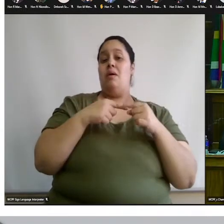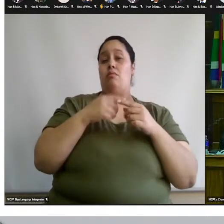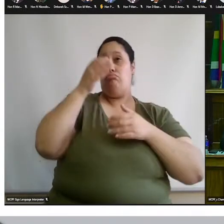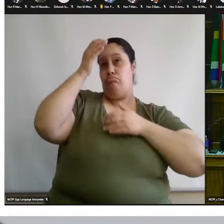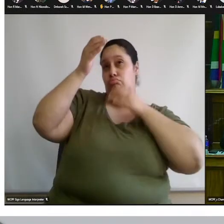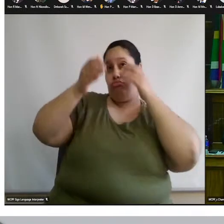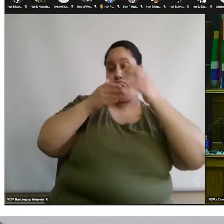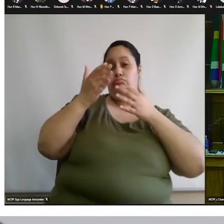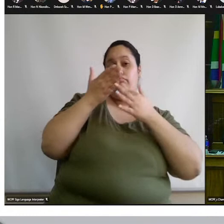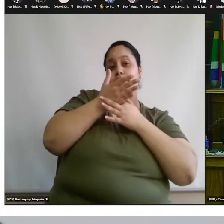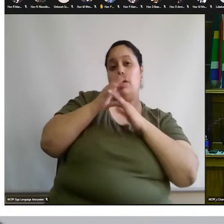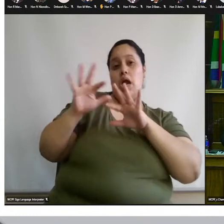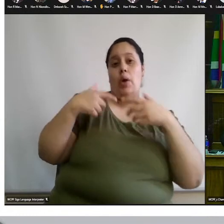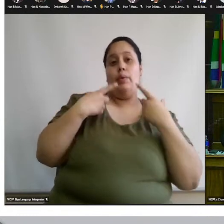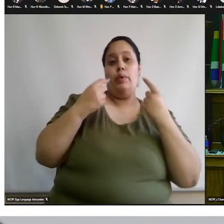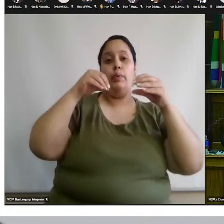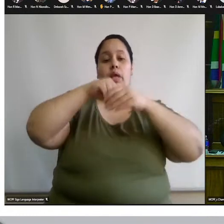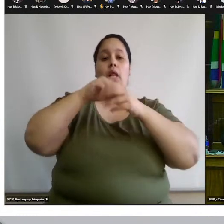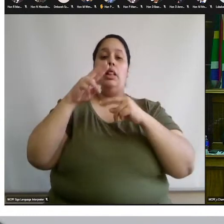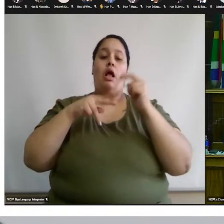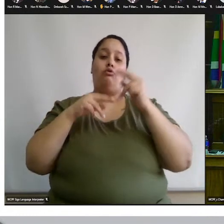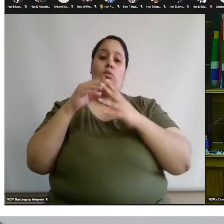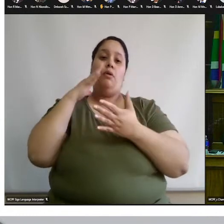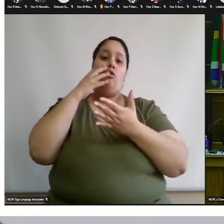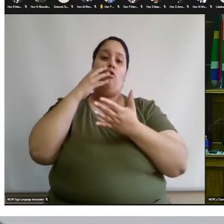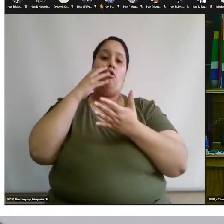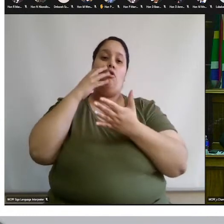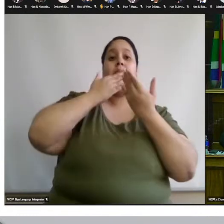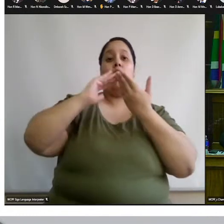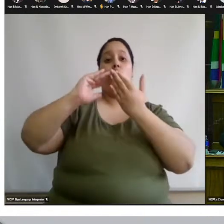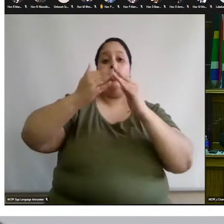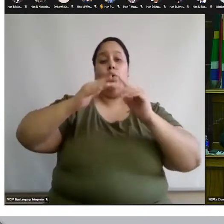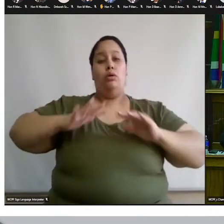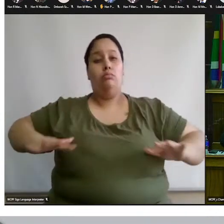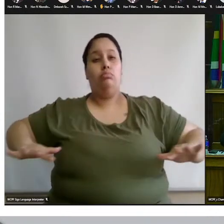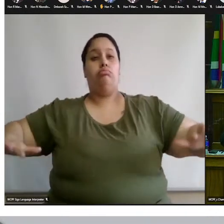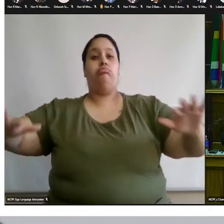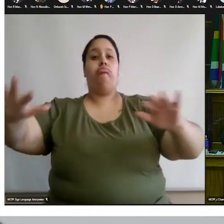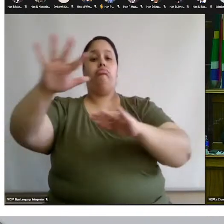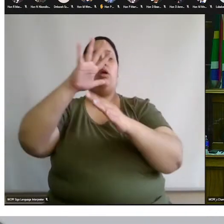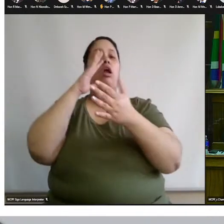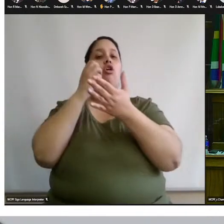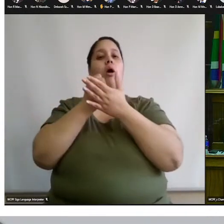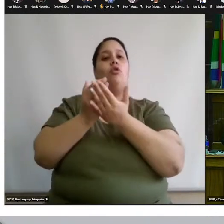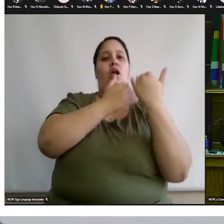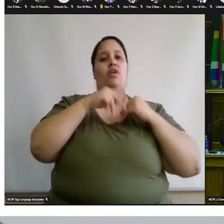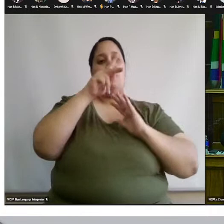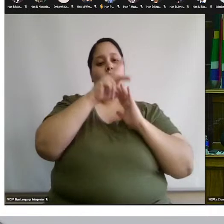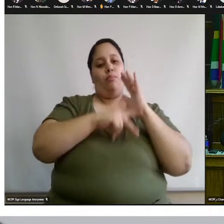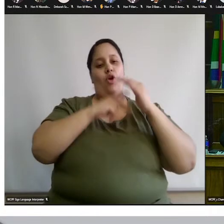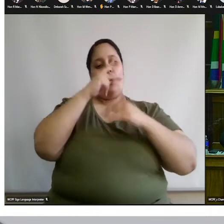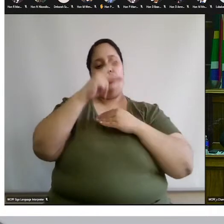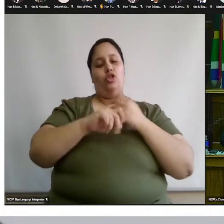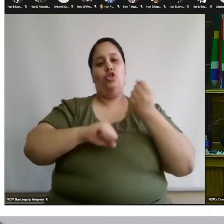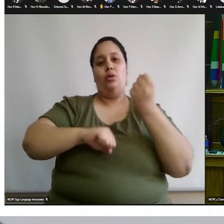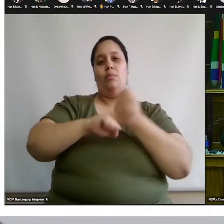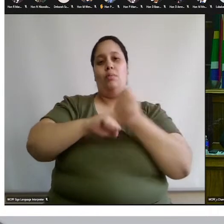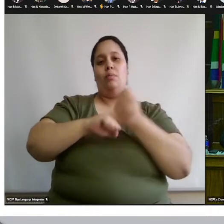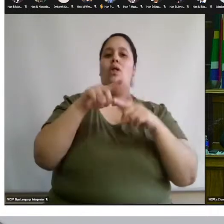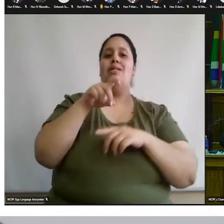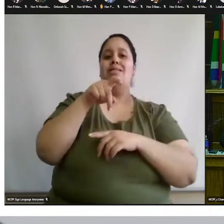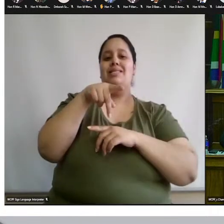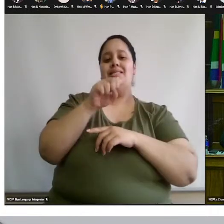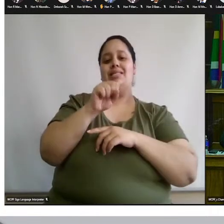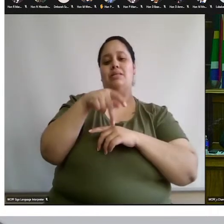township economy, where the Community Economic Recovery Project was supporting local spaza shops through the